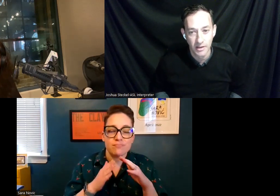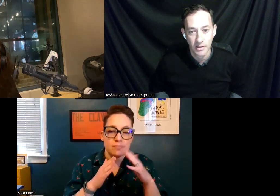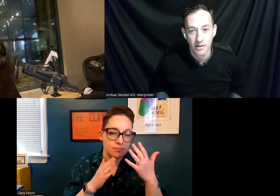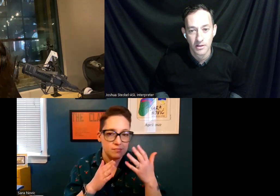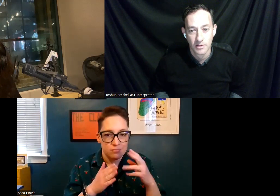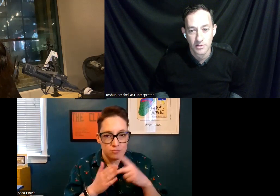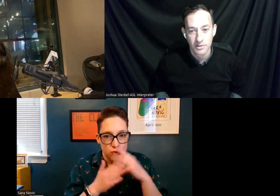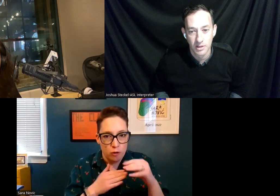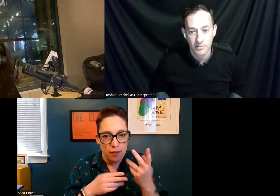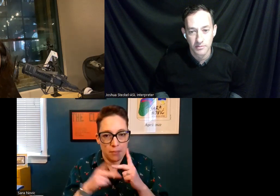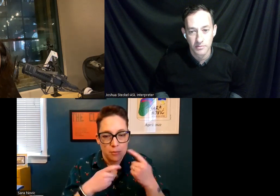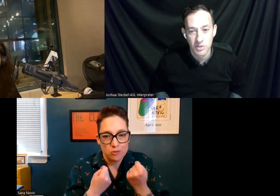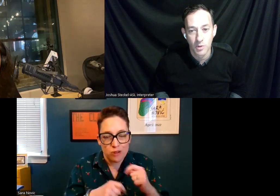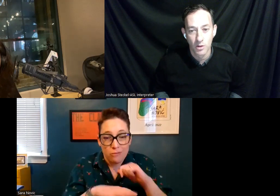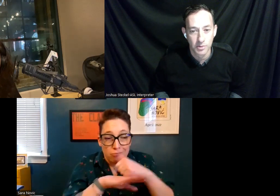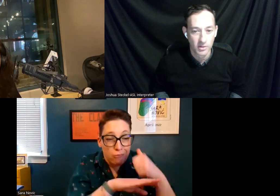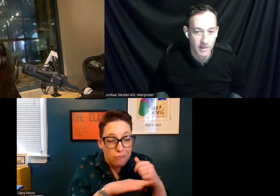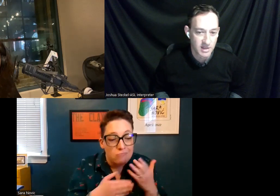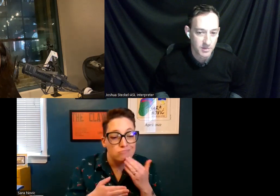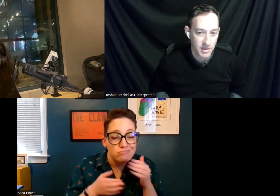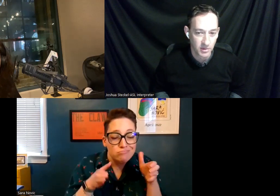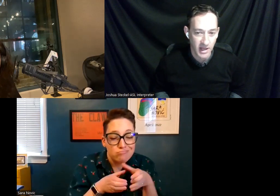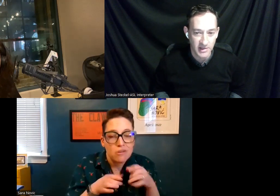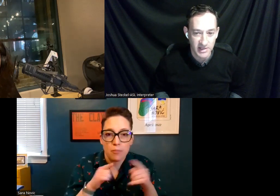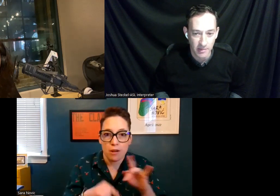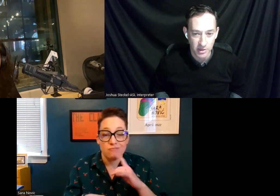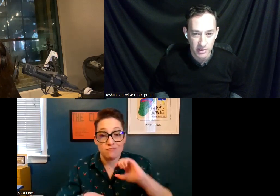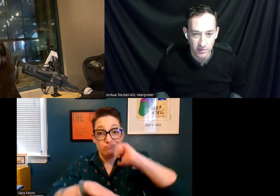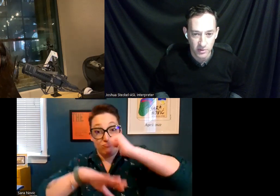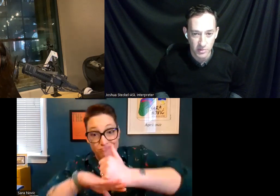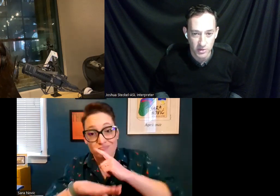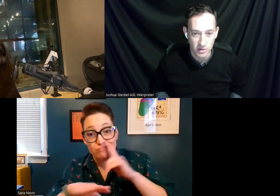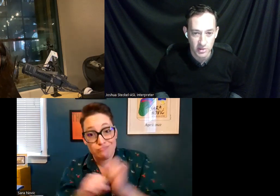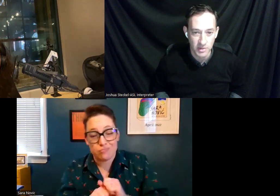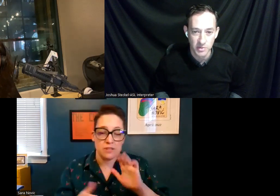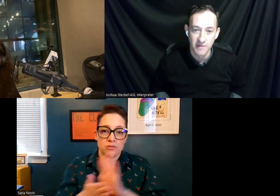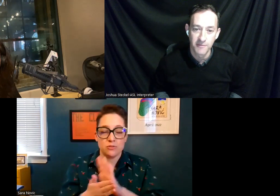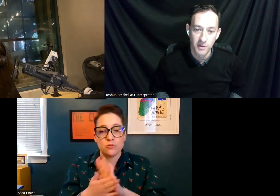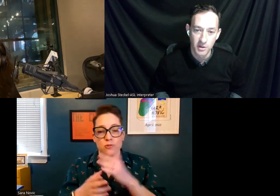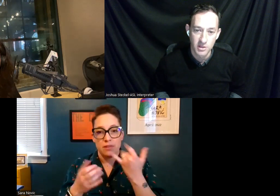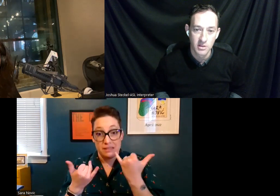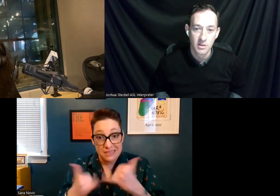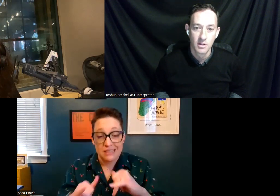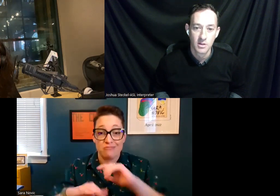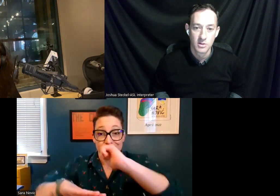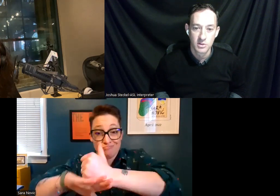already some smaller programs that people had established for small circles, but it was the